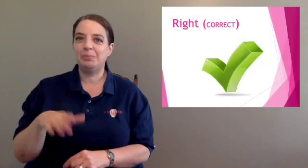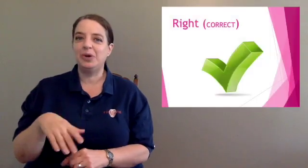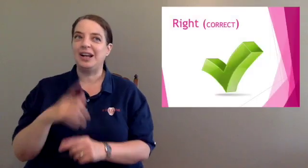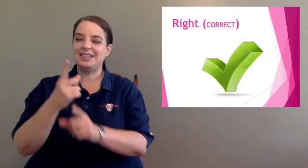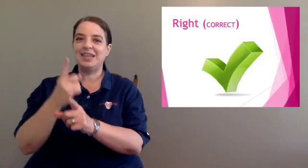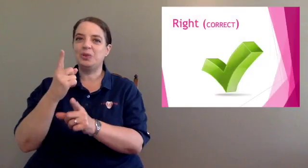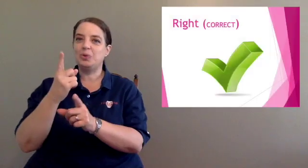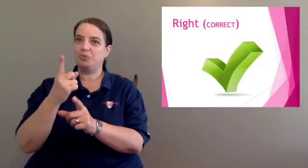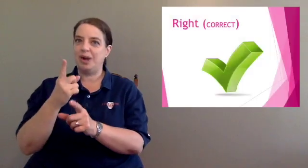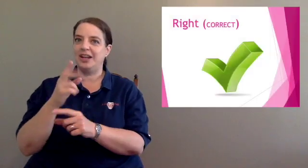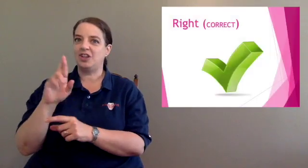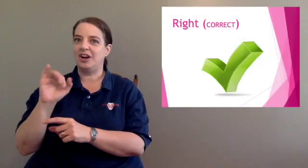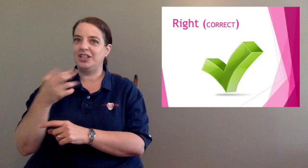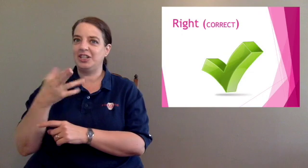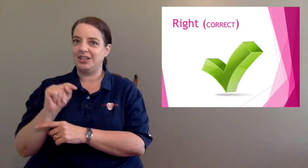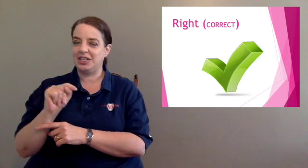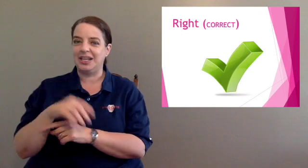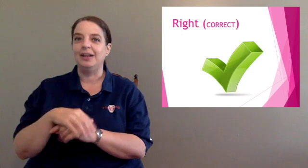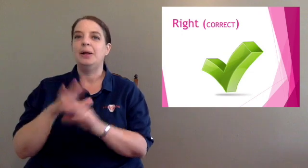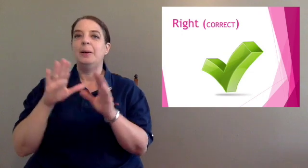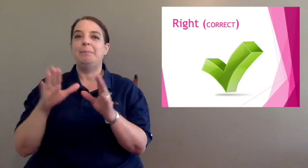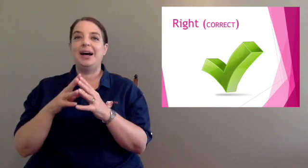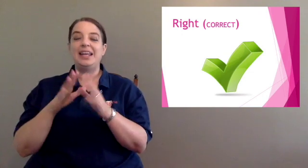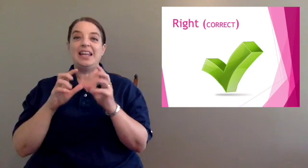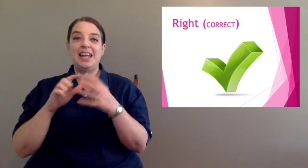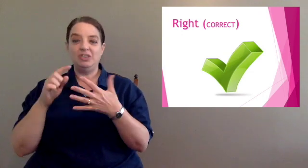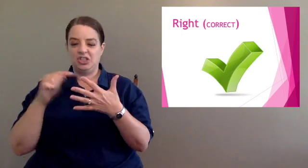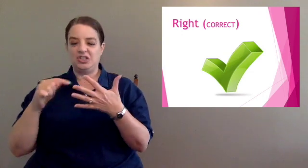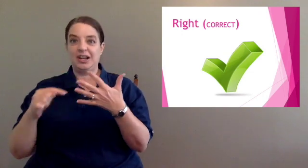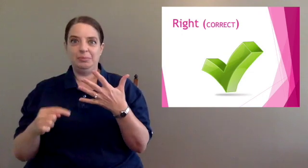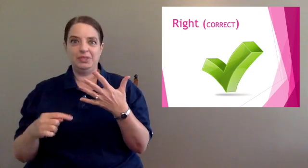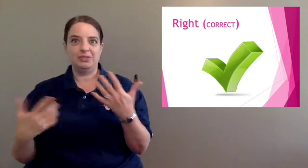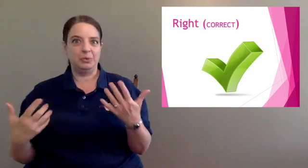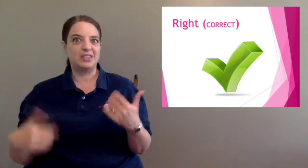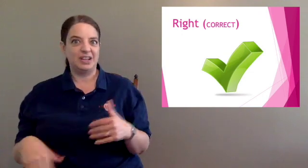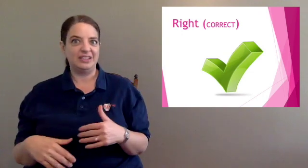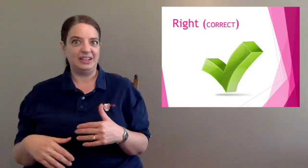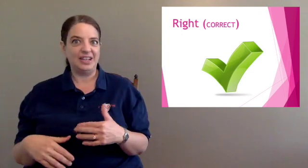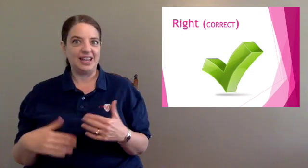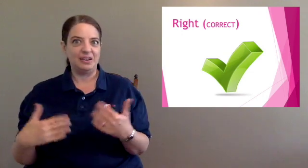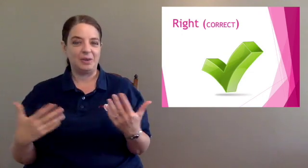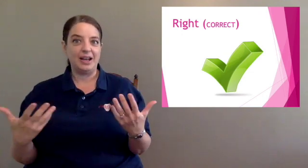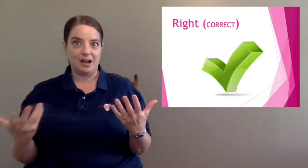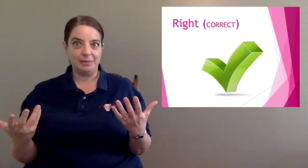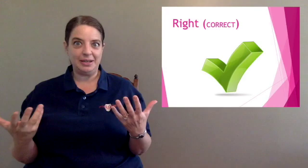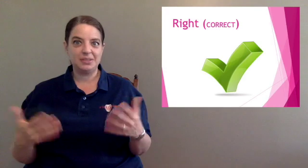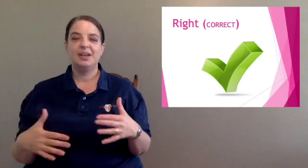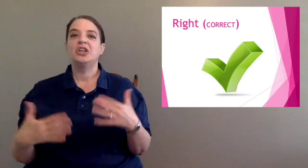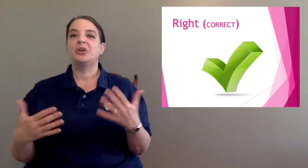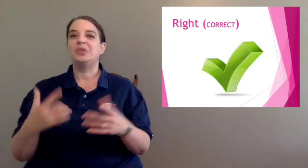important. I say the word right, R-I-G-H-T, but in English, there's a couple different words that all sound like that, right? Homonyms. So this